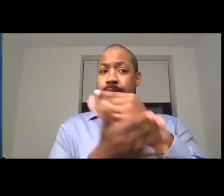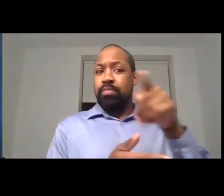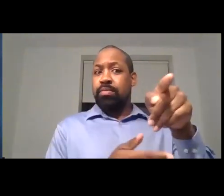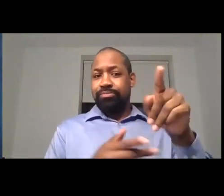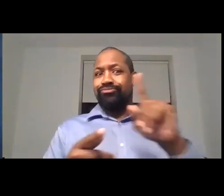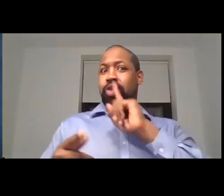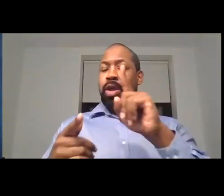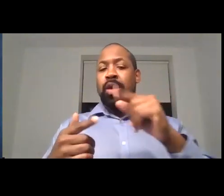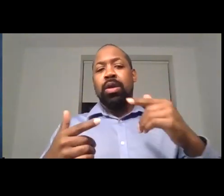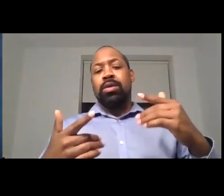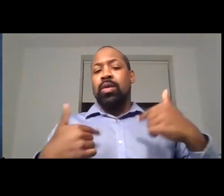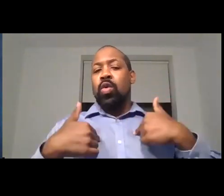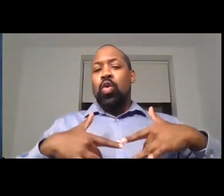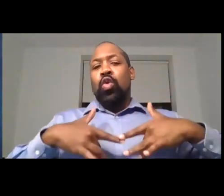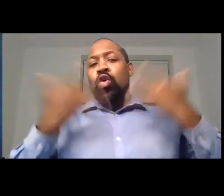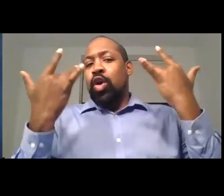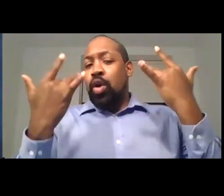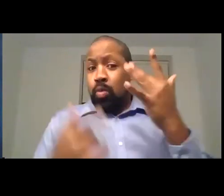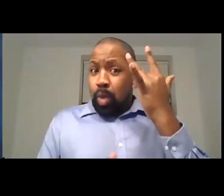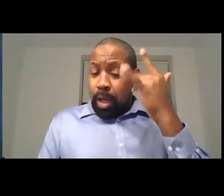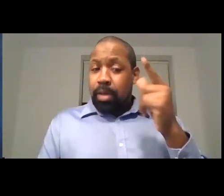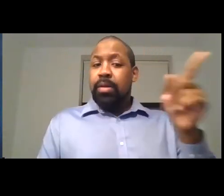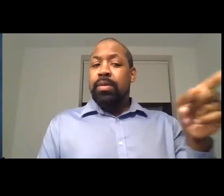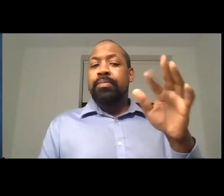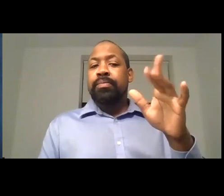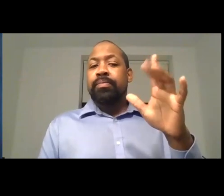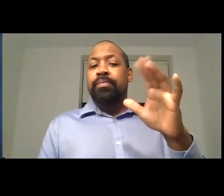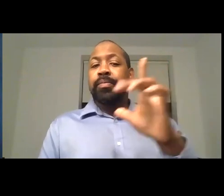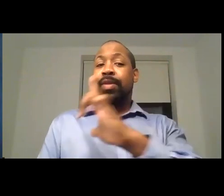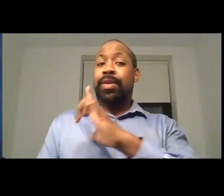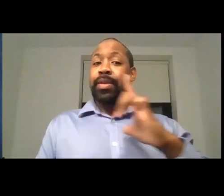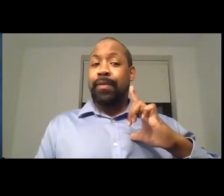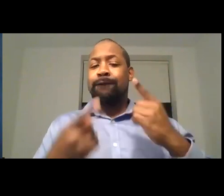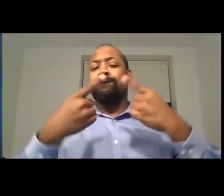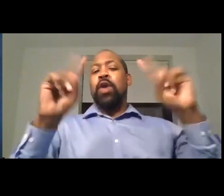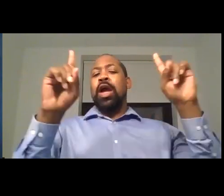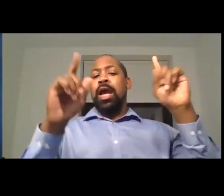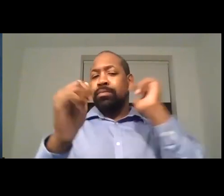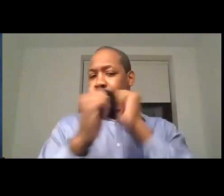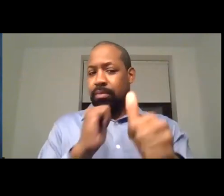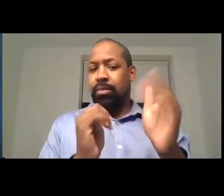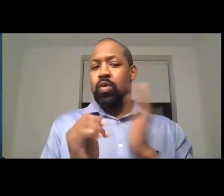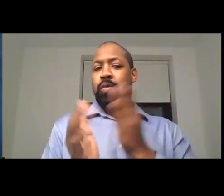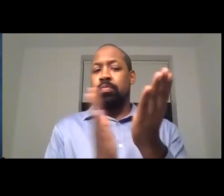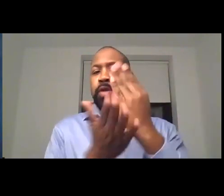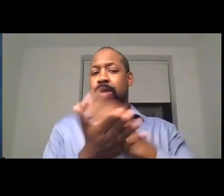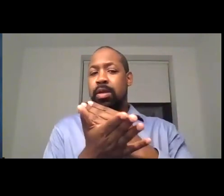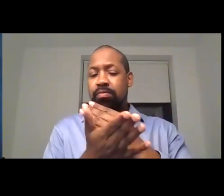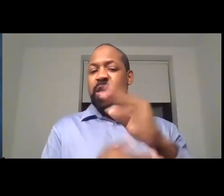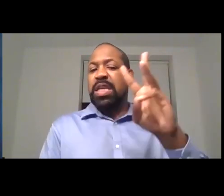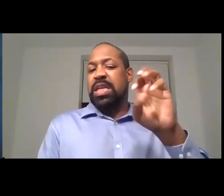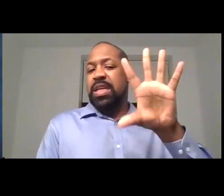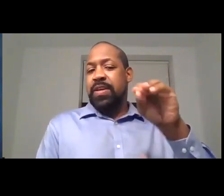Okay, so I just showed you the budget report, and we're really thrilled because the legislature